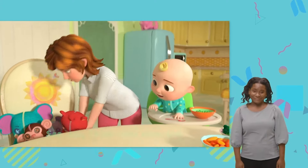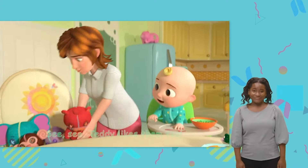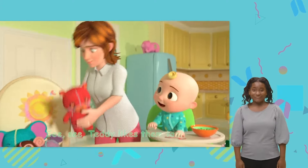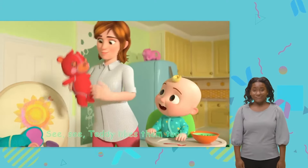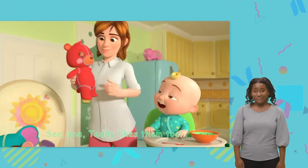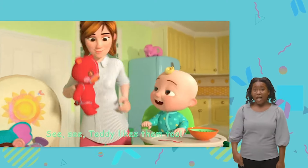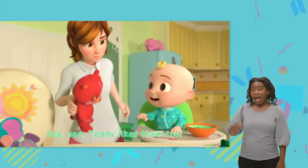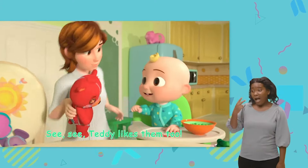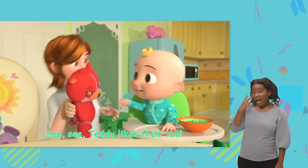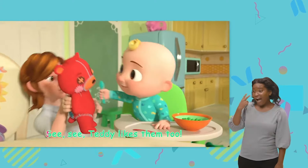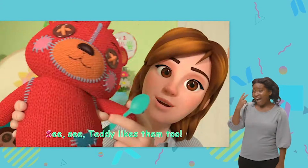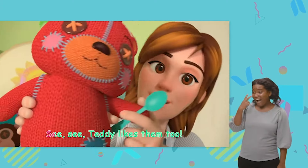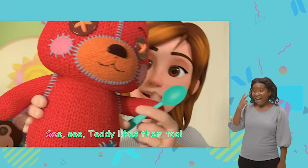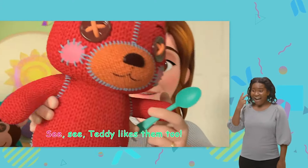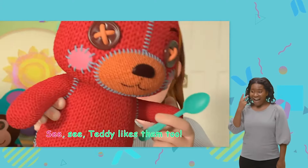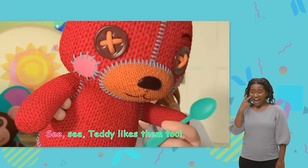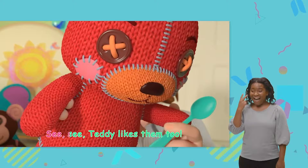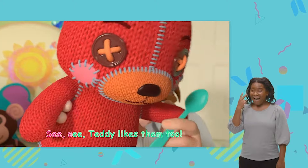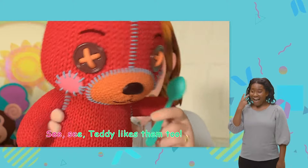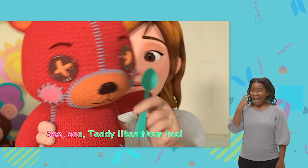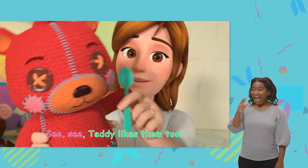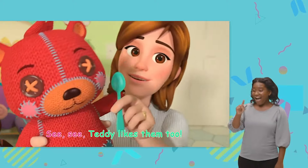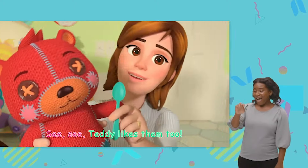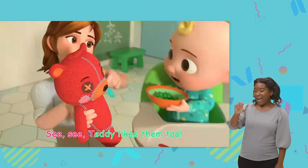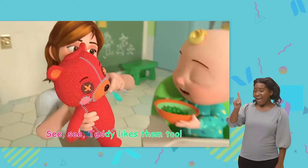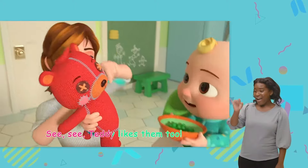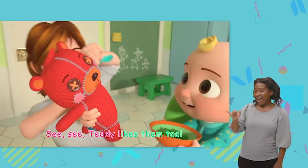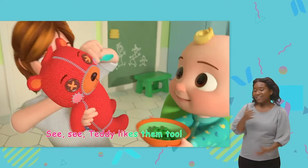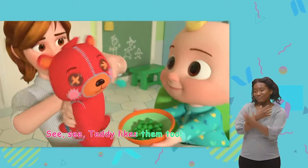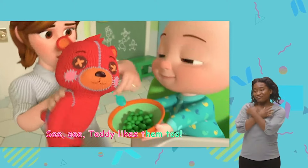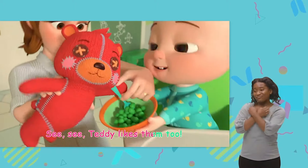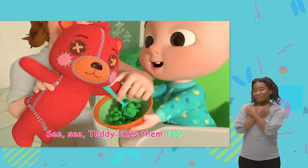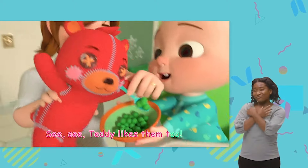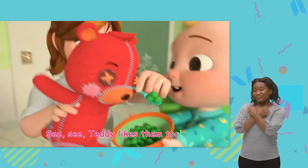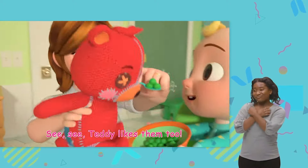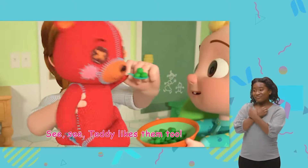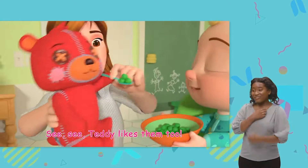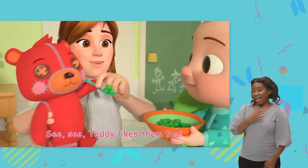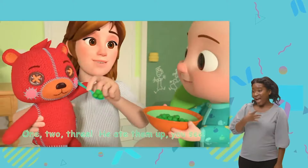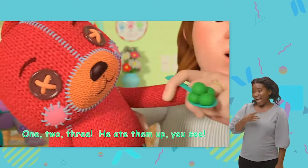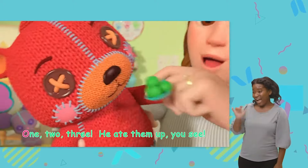See, see, Teddy likes